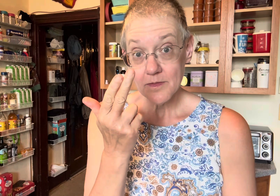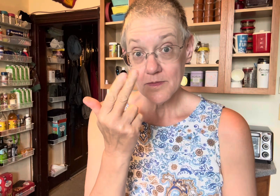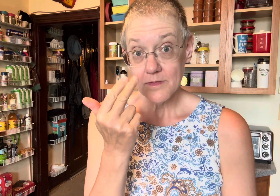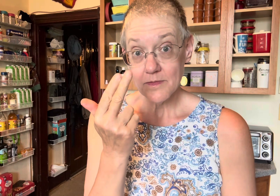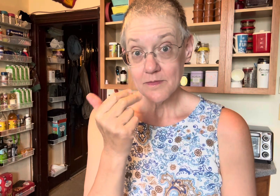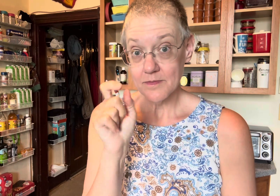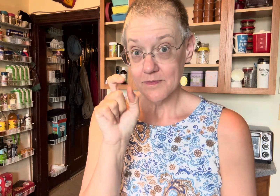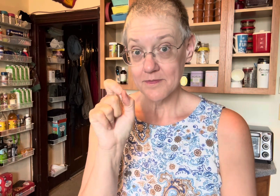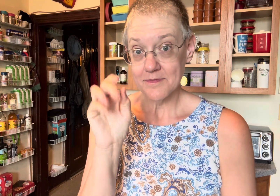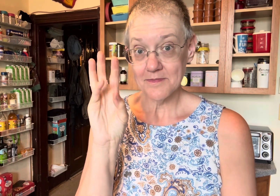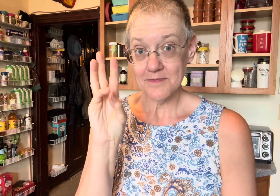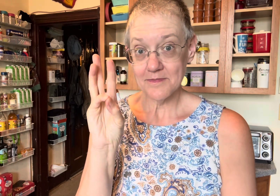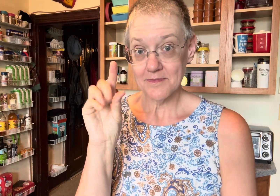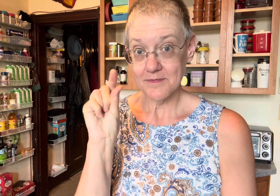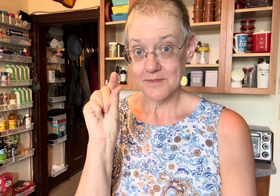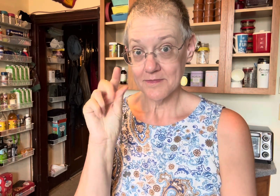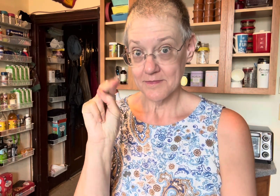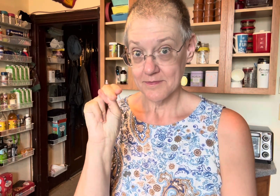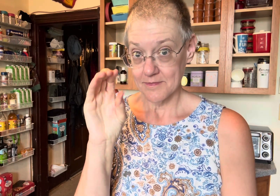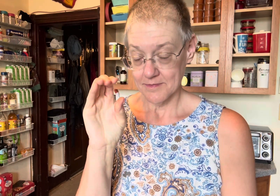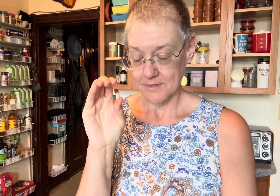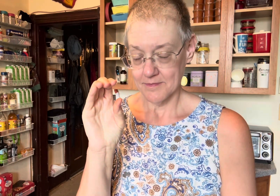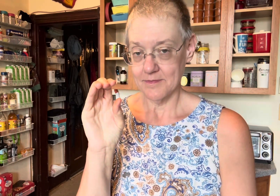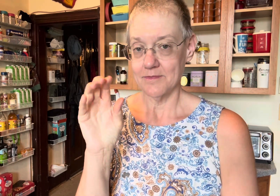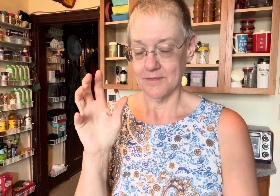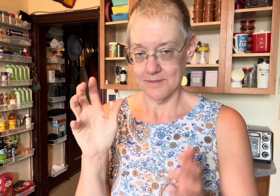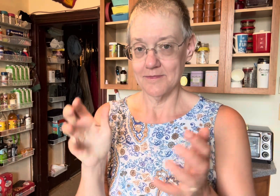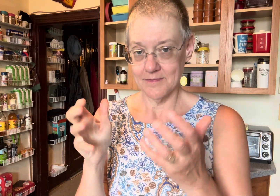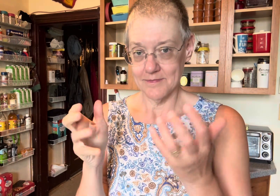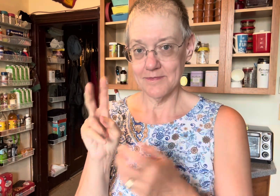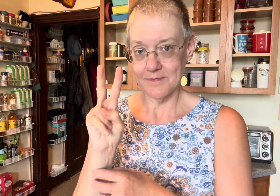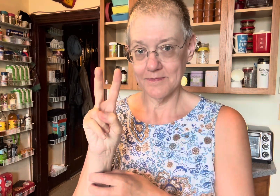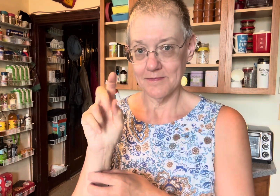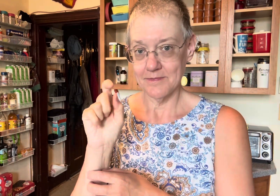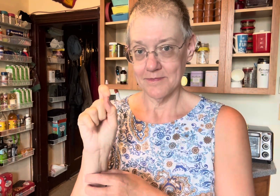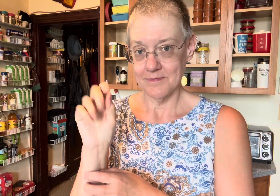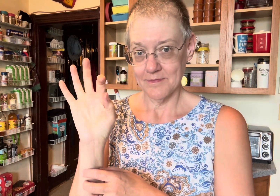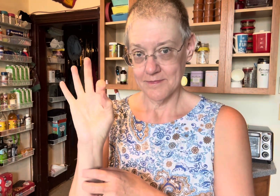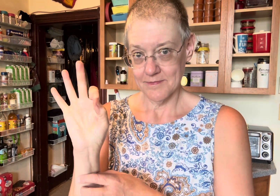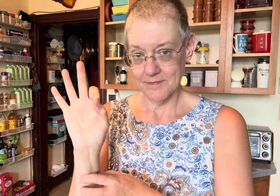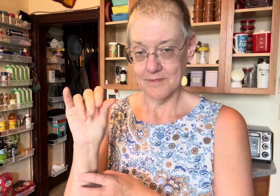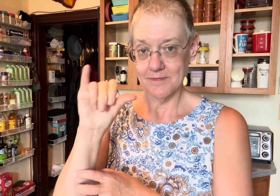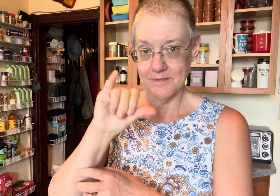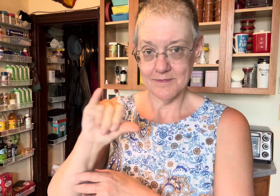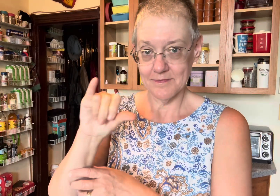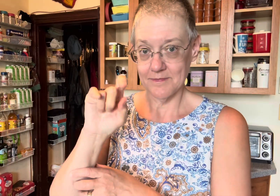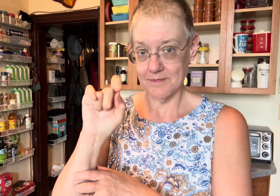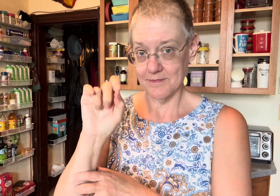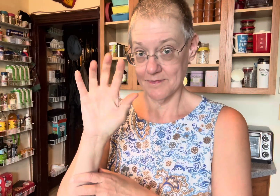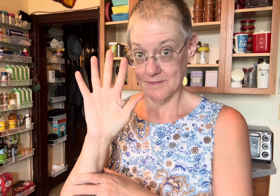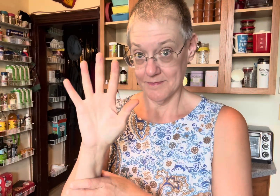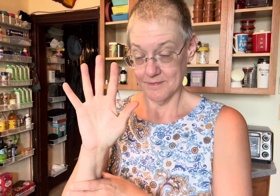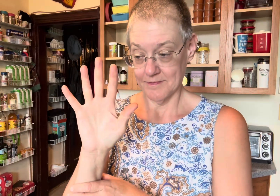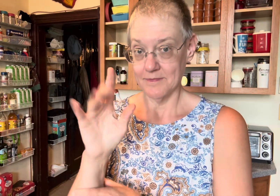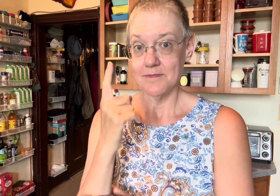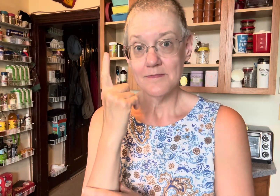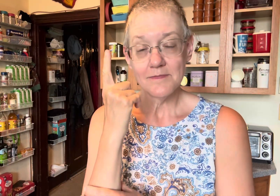Dinner will be 13.6 grams of net carbs. The salad was 2.9. The dressing was